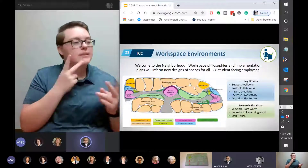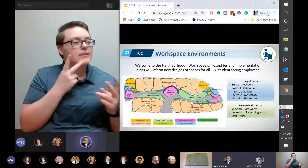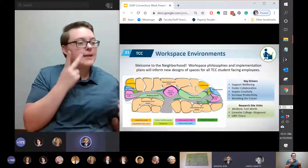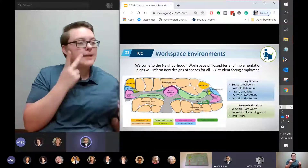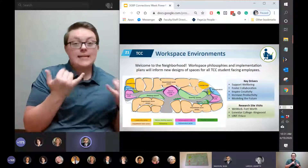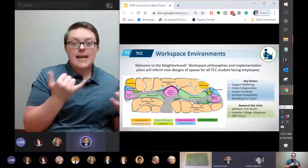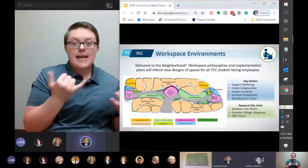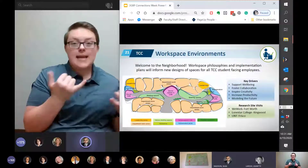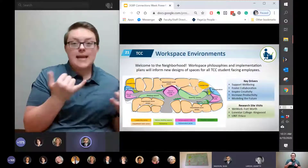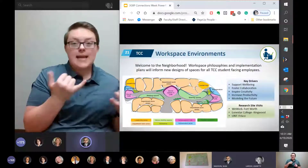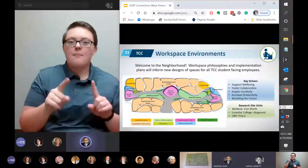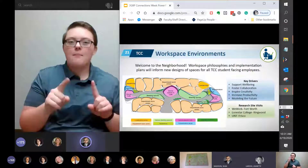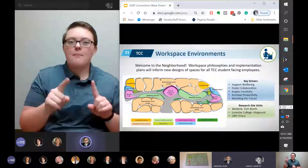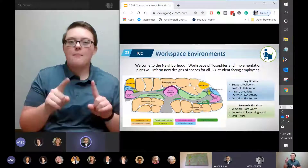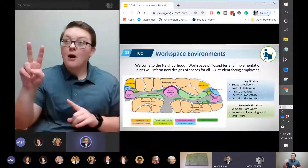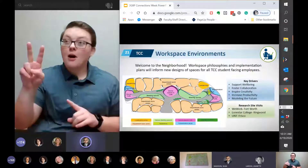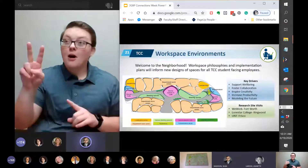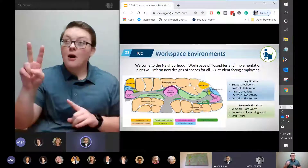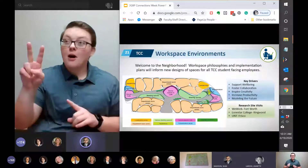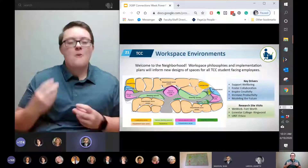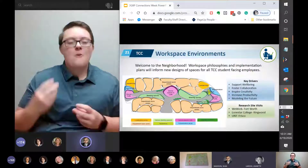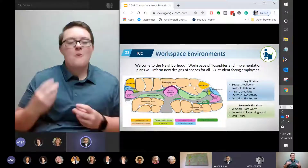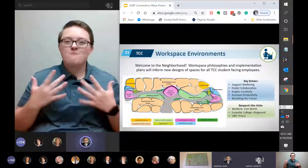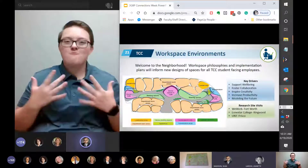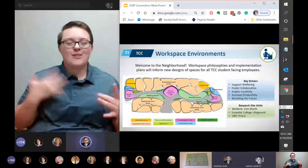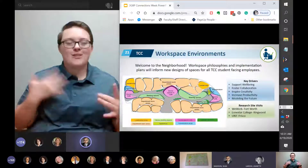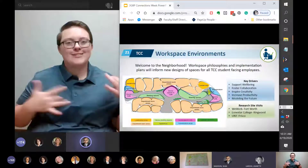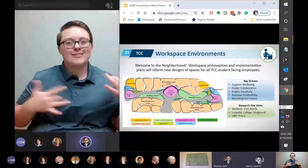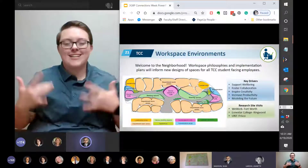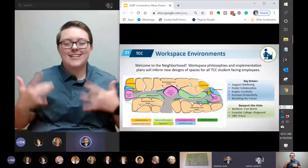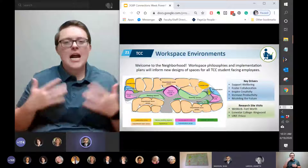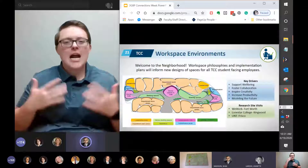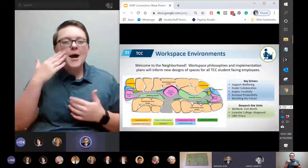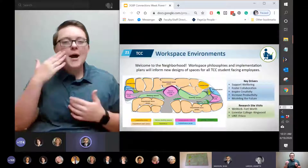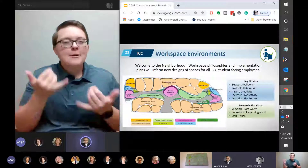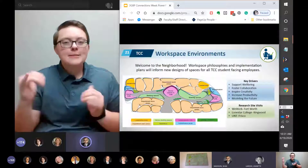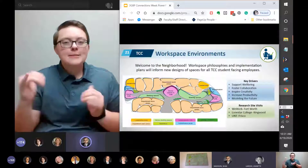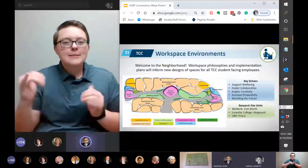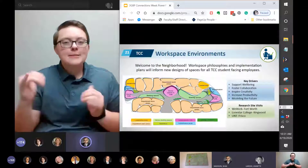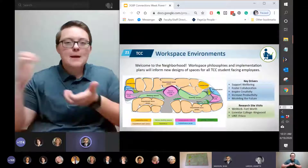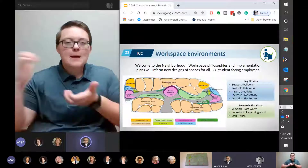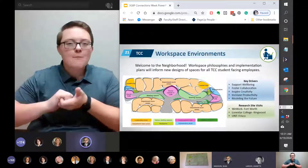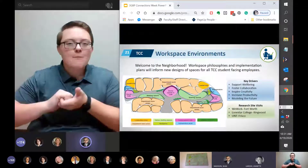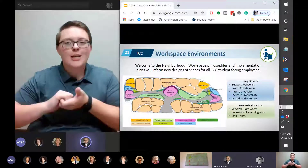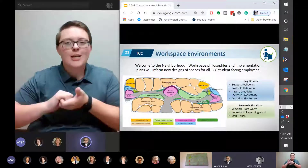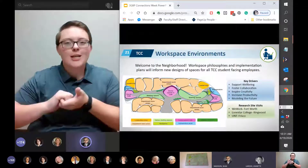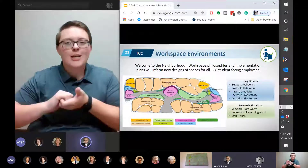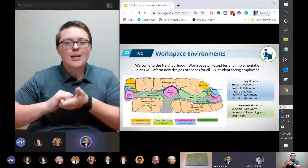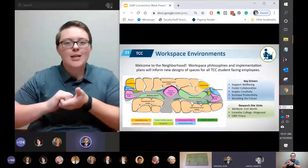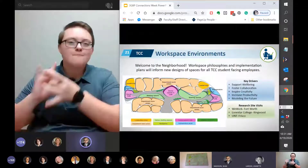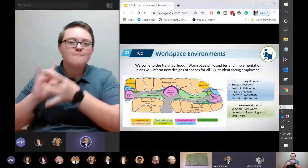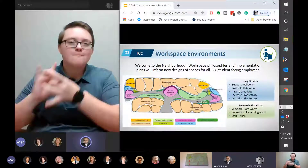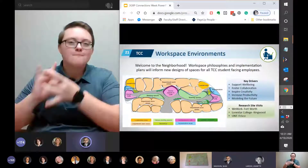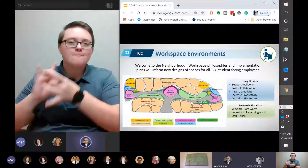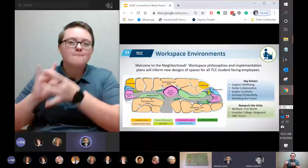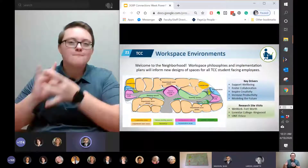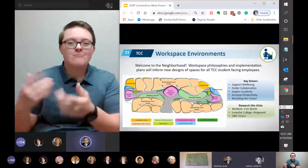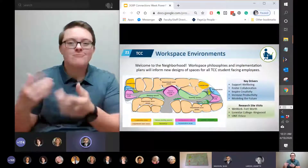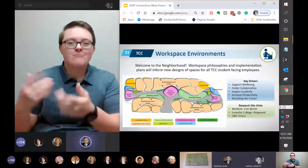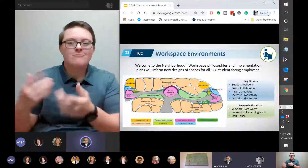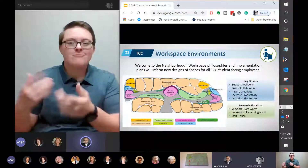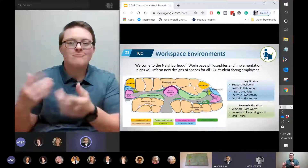what's possible with workspace environment. I know there's still some collaboration going on. If you go to the next slide.